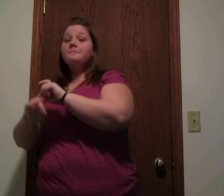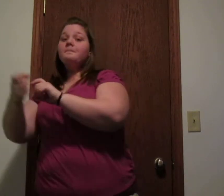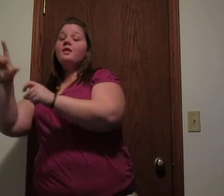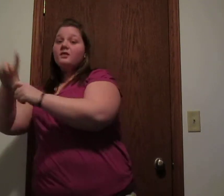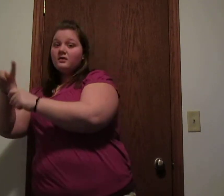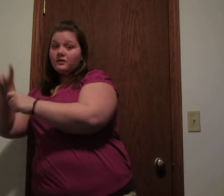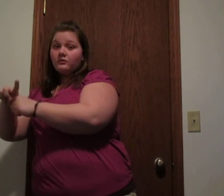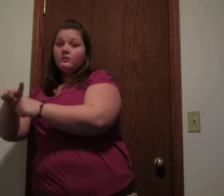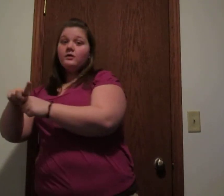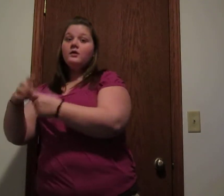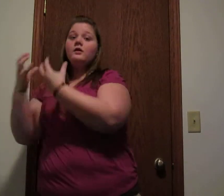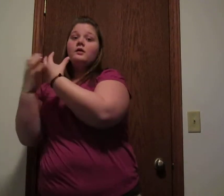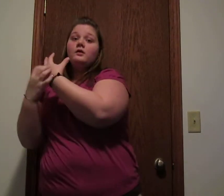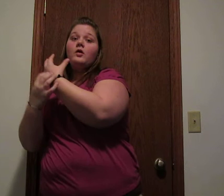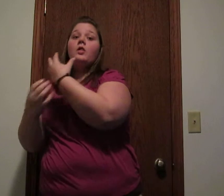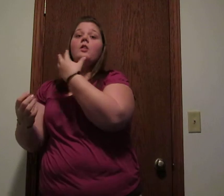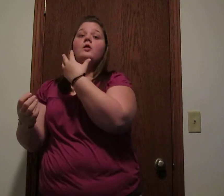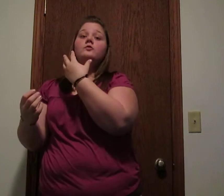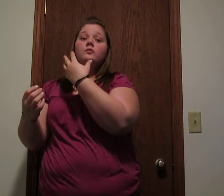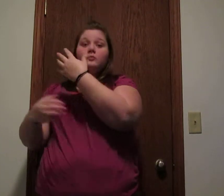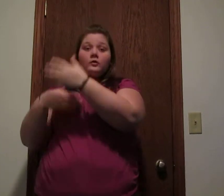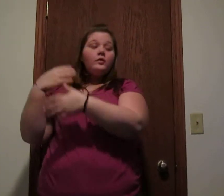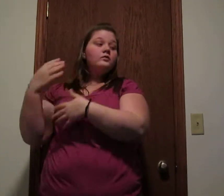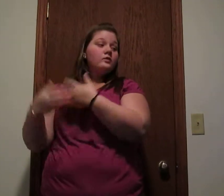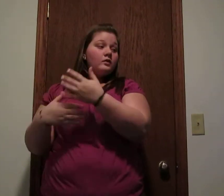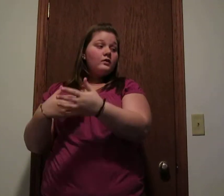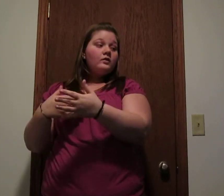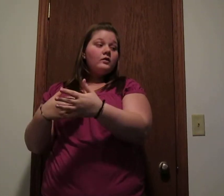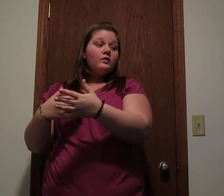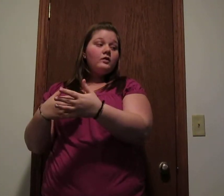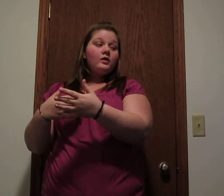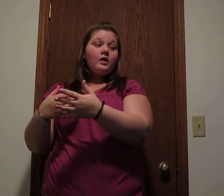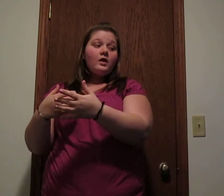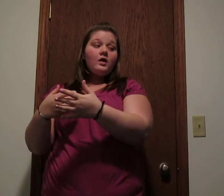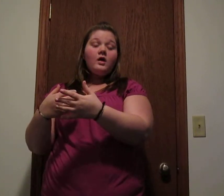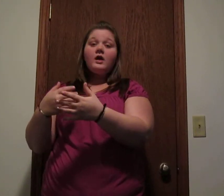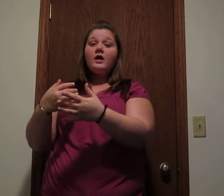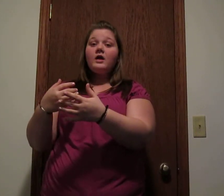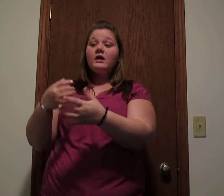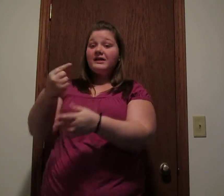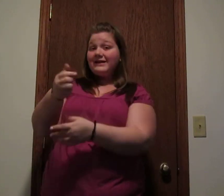Condensation is a process in which gaseous water, that water vapor, is changed into a liquid form, which is regular